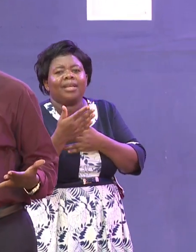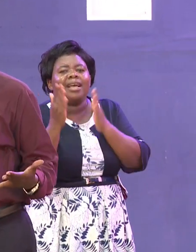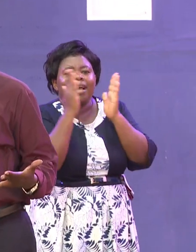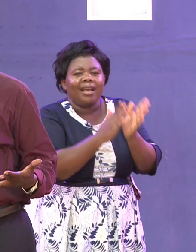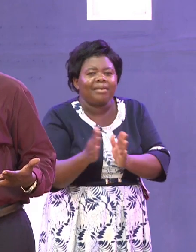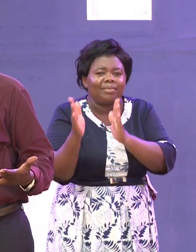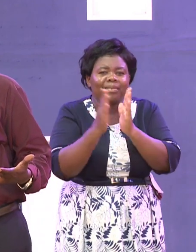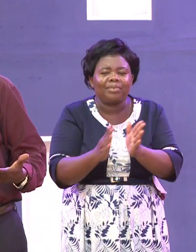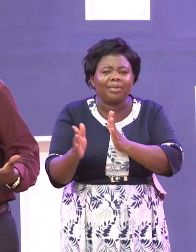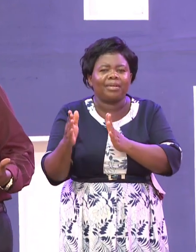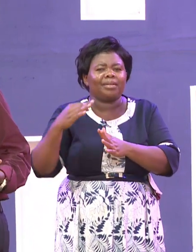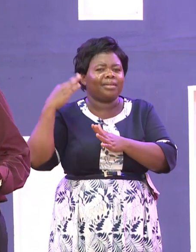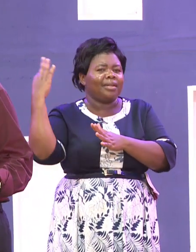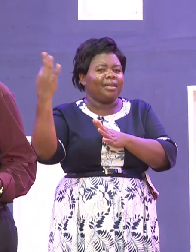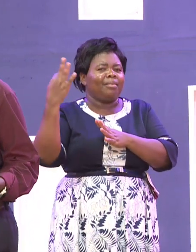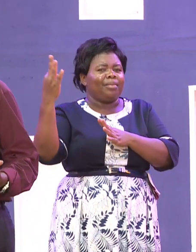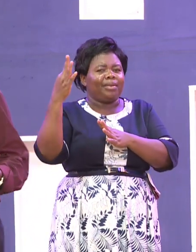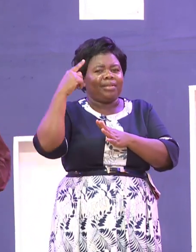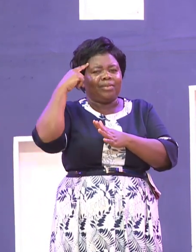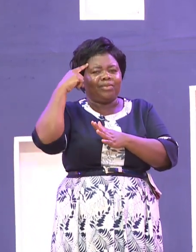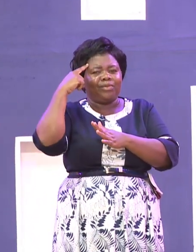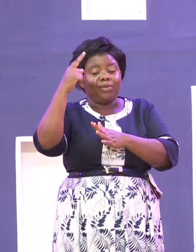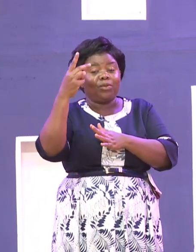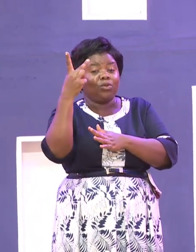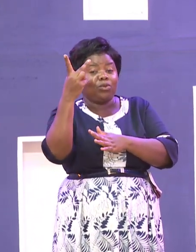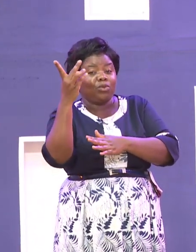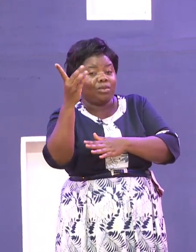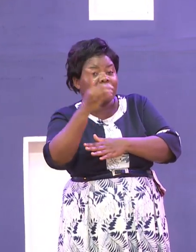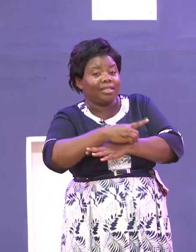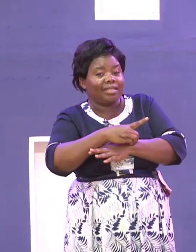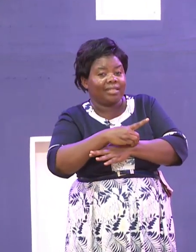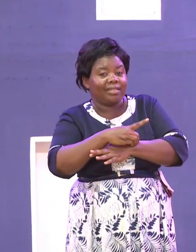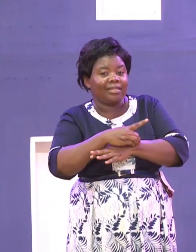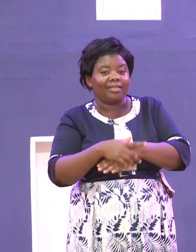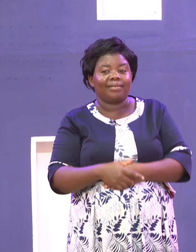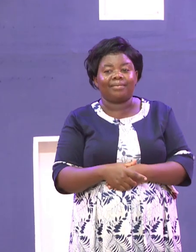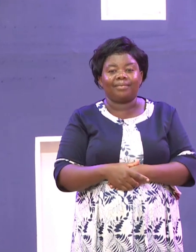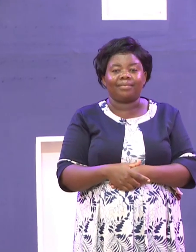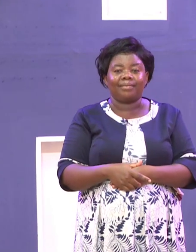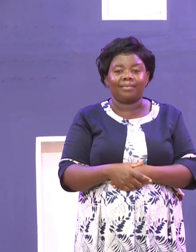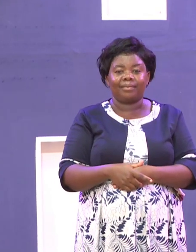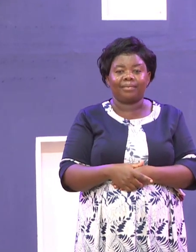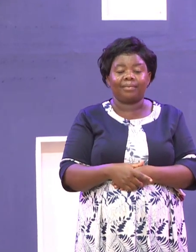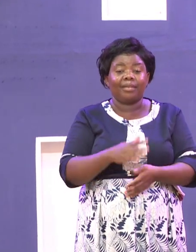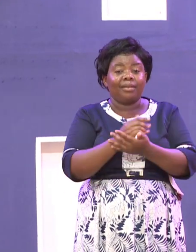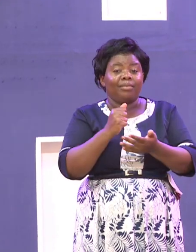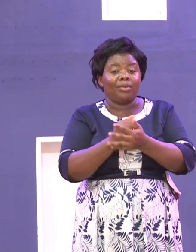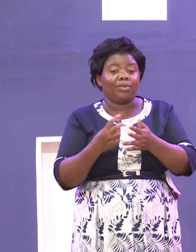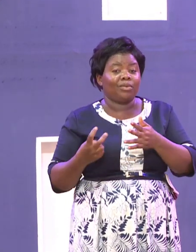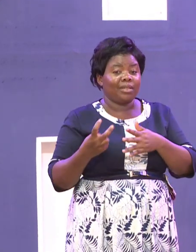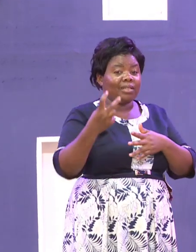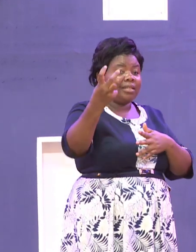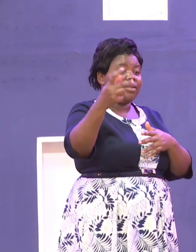biri. But in the morning, I prepared the word for 4 sermons. Wango lugendo lwali